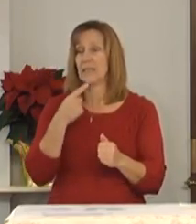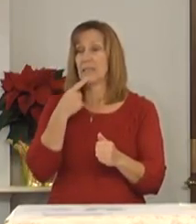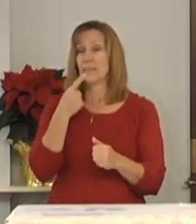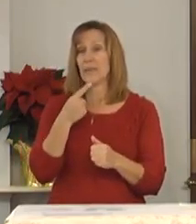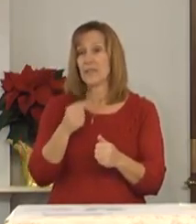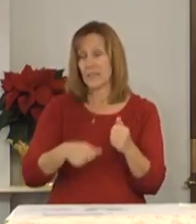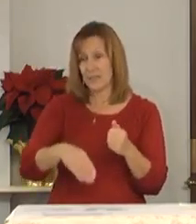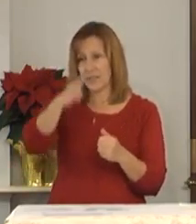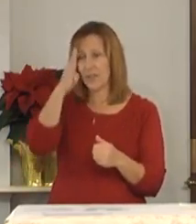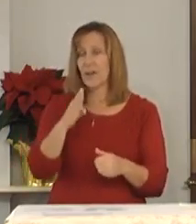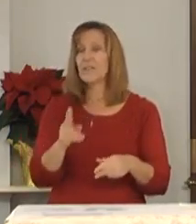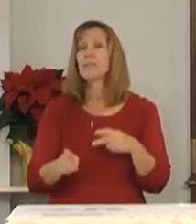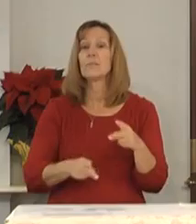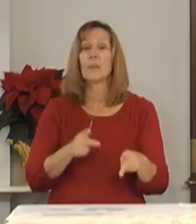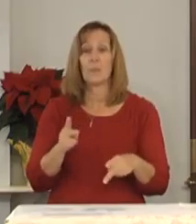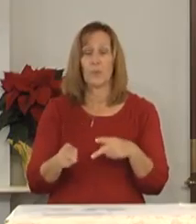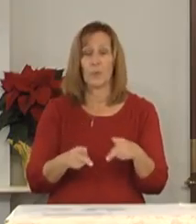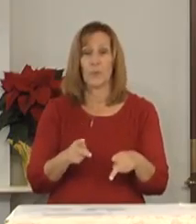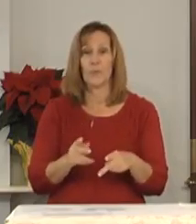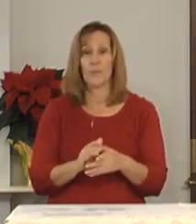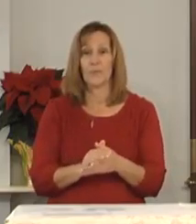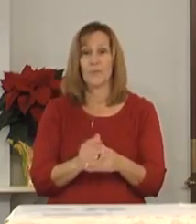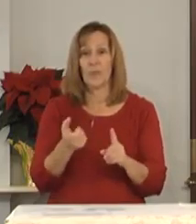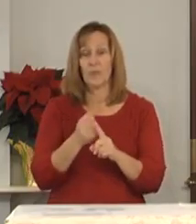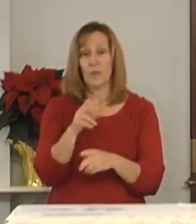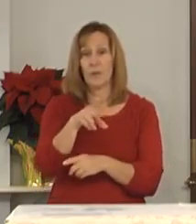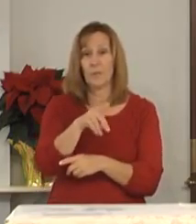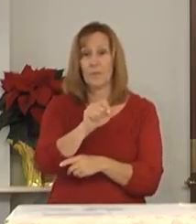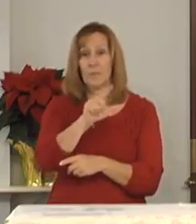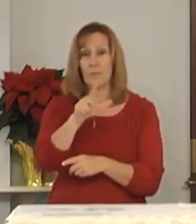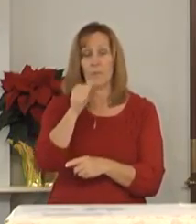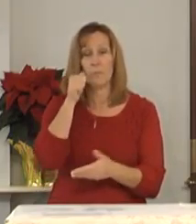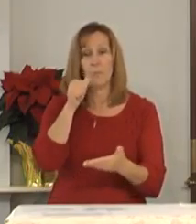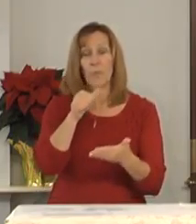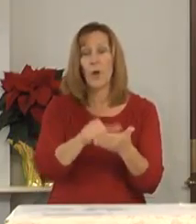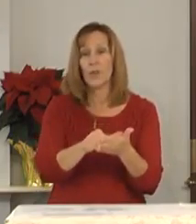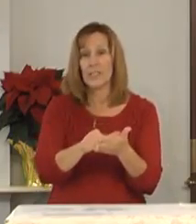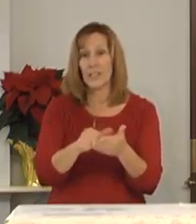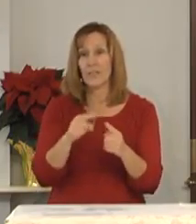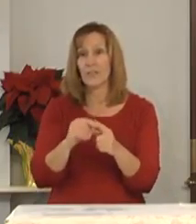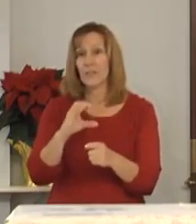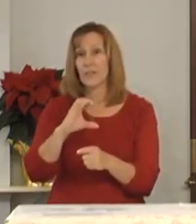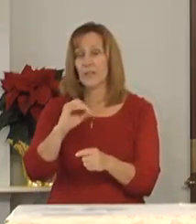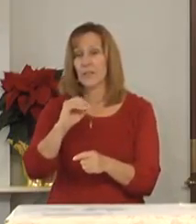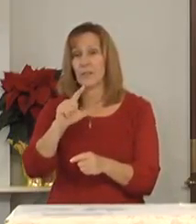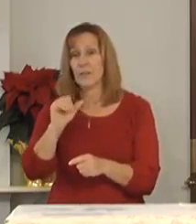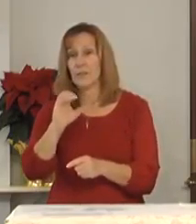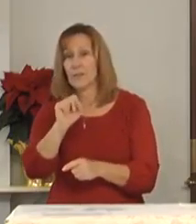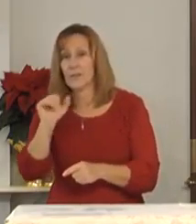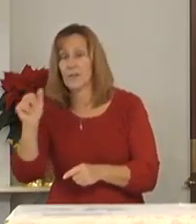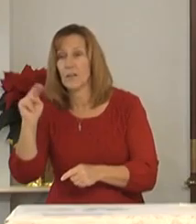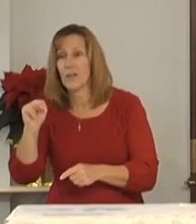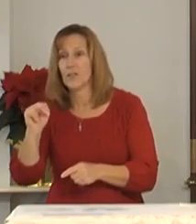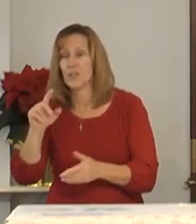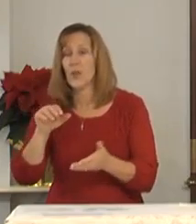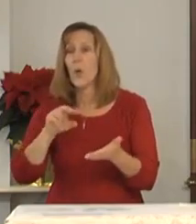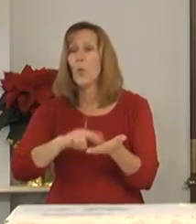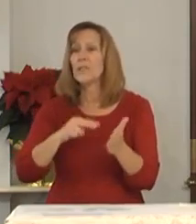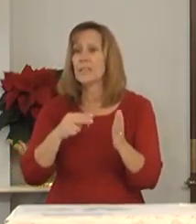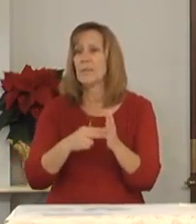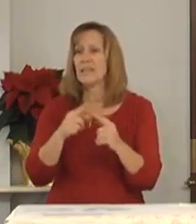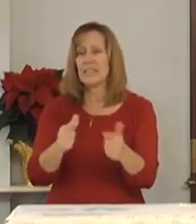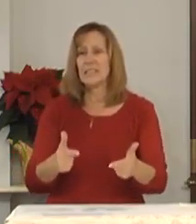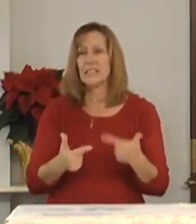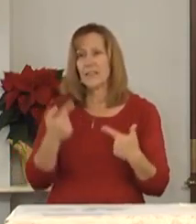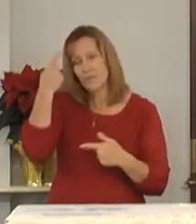speaks to God's people from Paul's letter to the Colossians as to what it is to